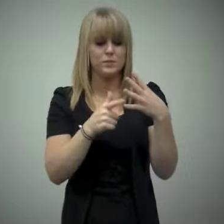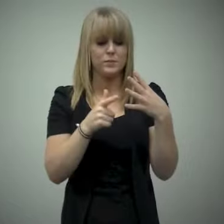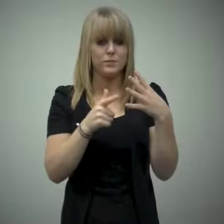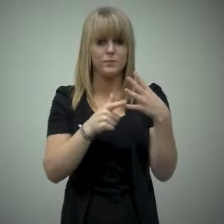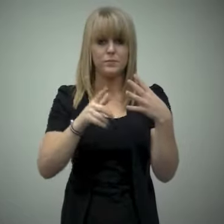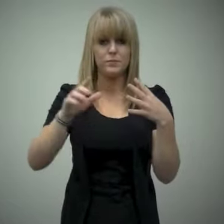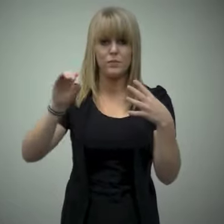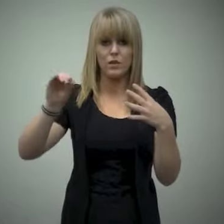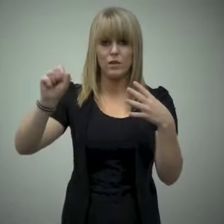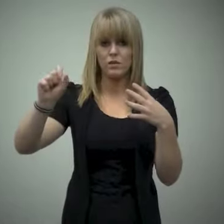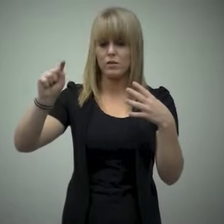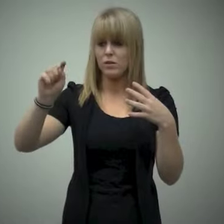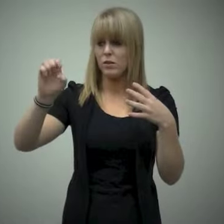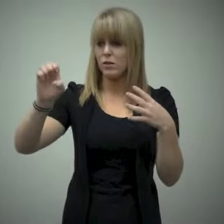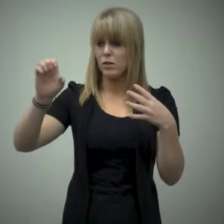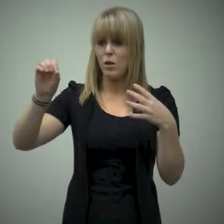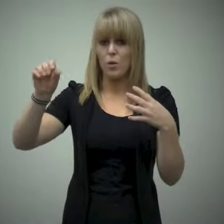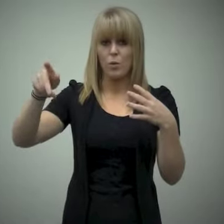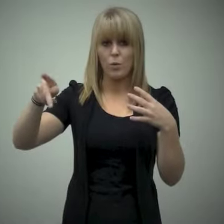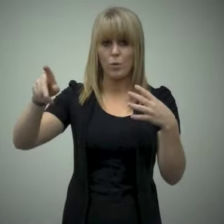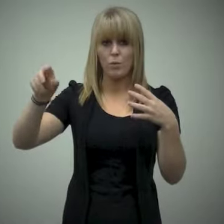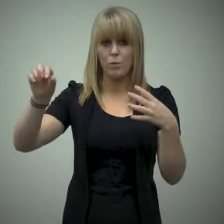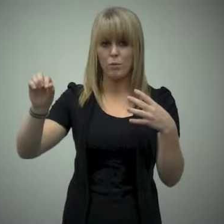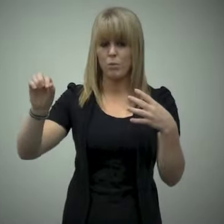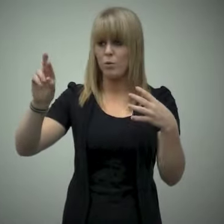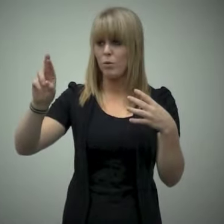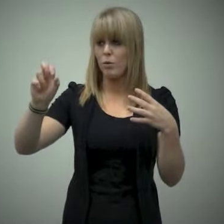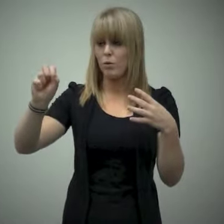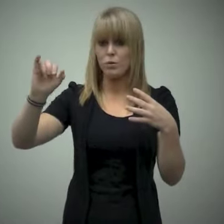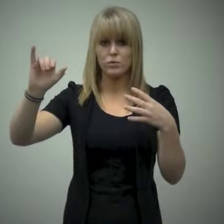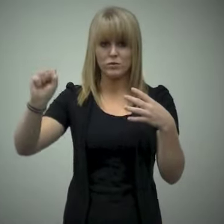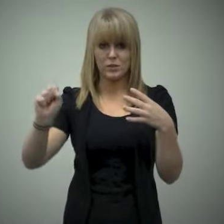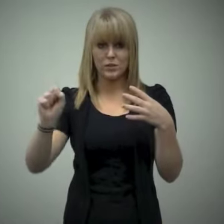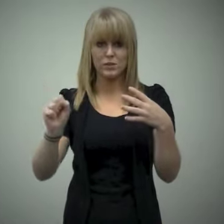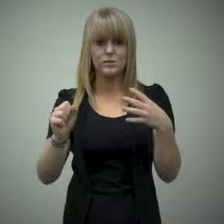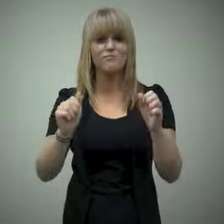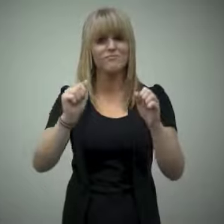osteoporosis can make you more vulnerable to RSIs.